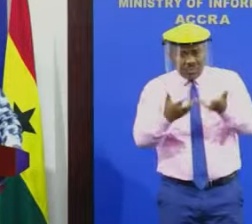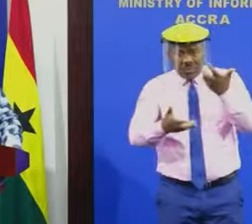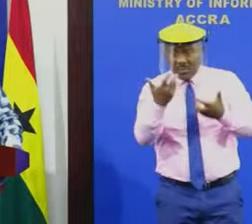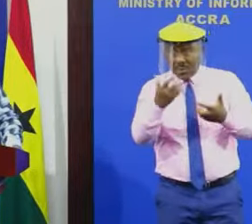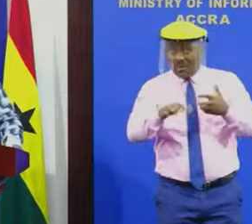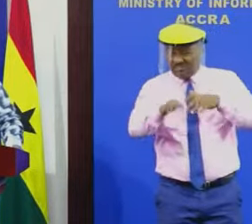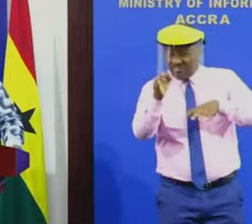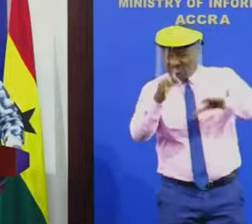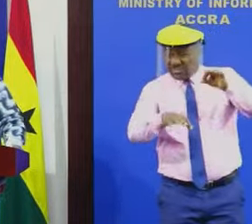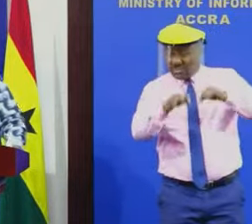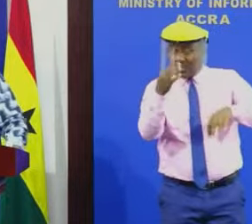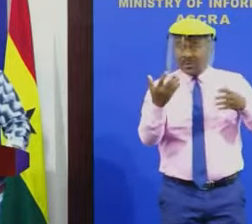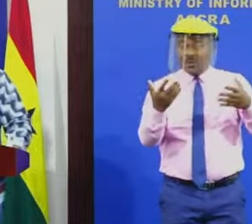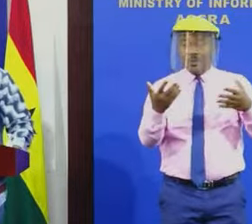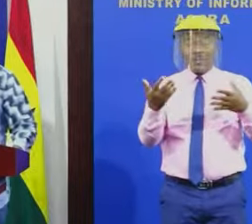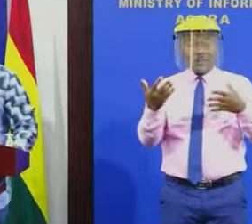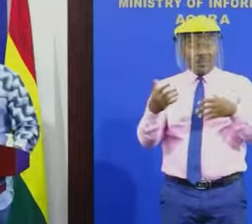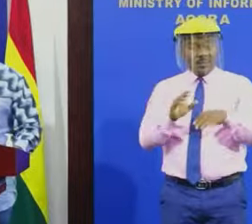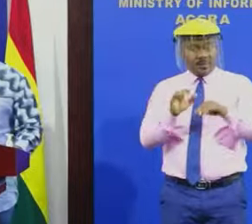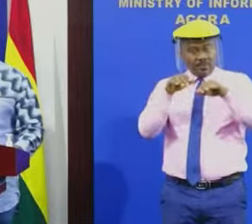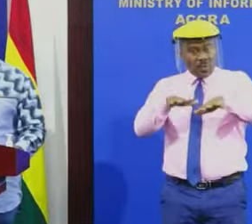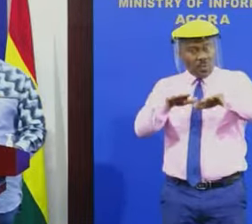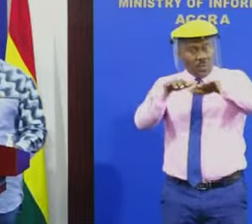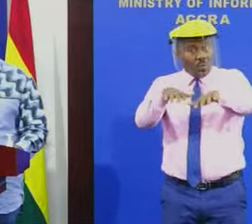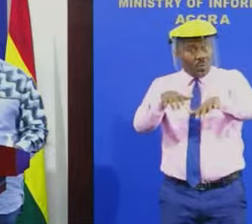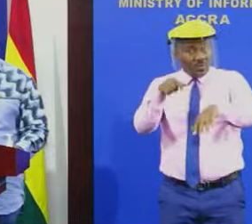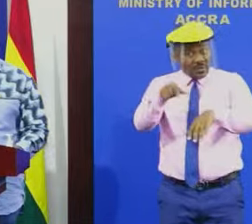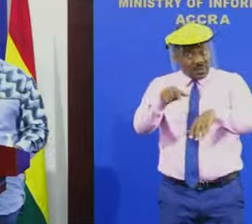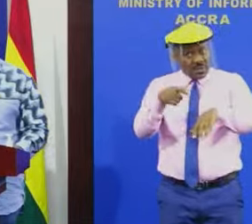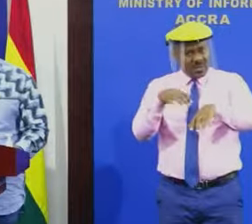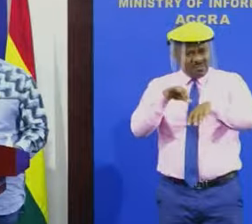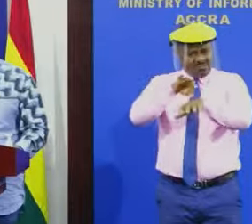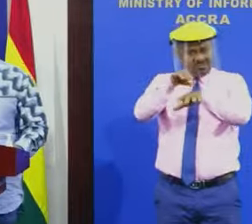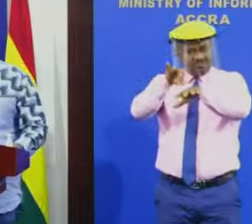issues and marine debris in our waters.